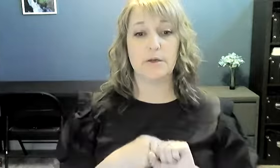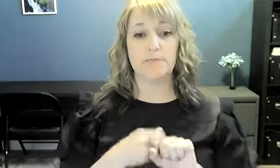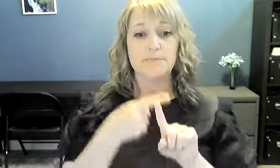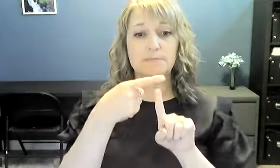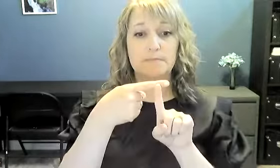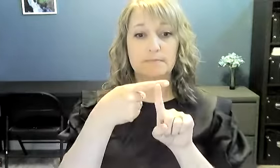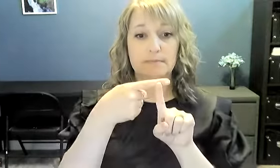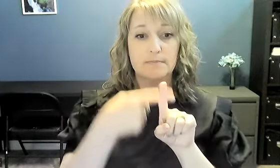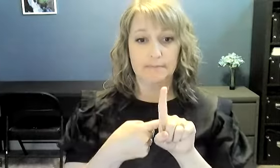go.